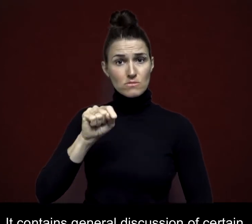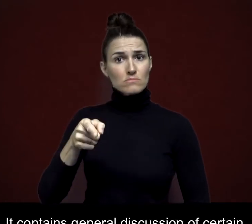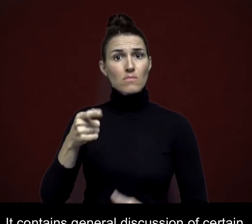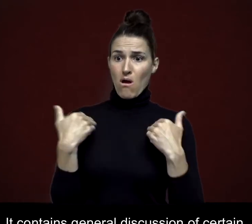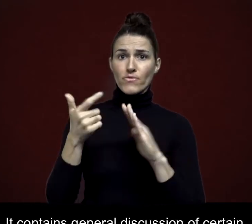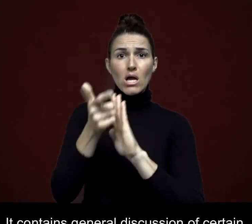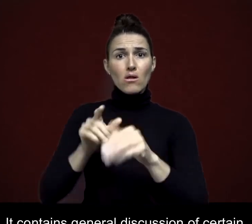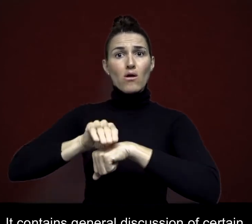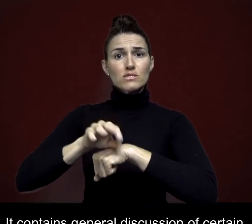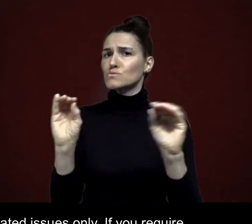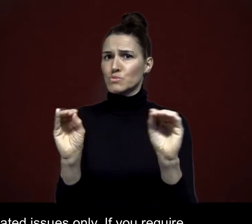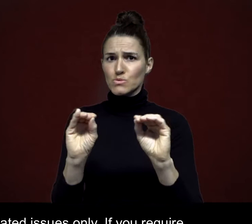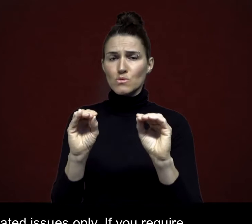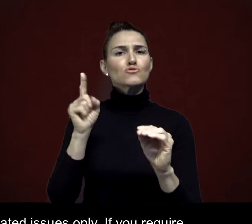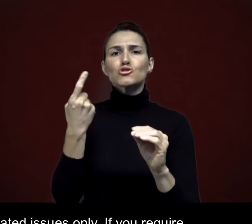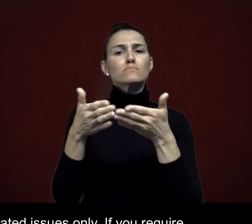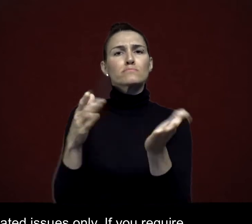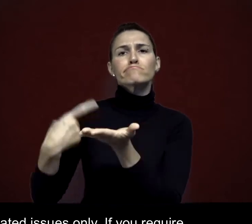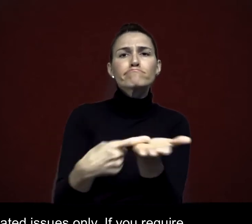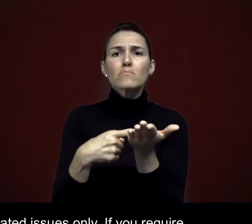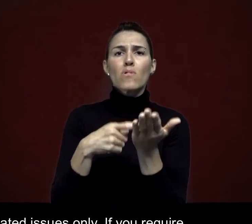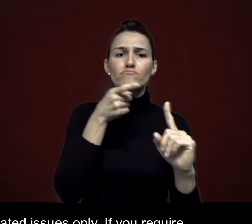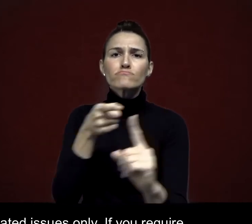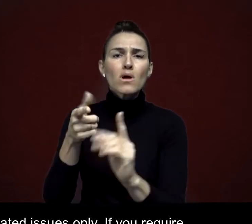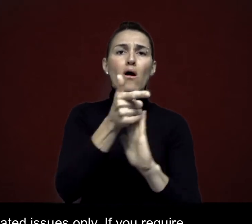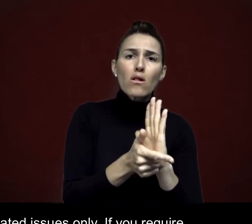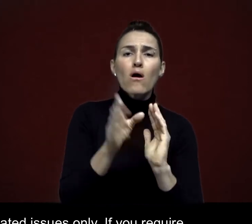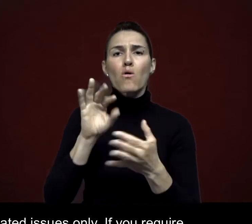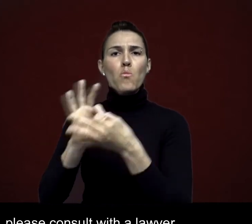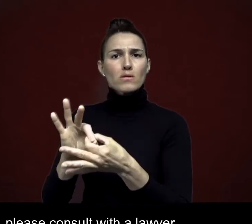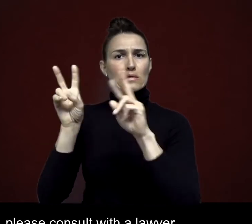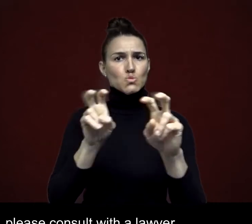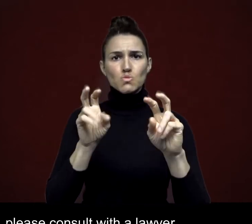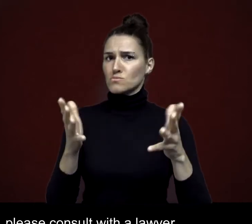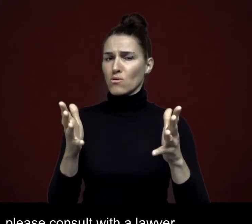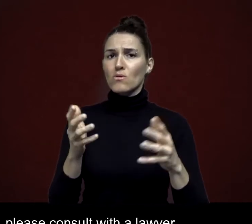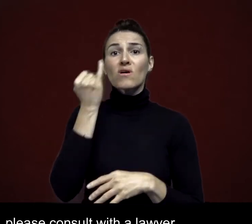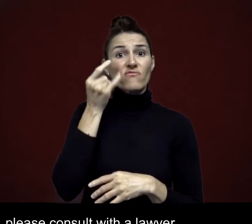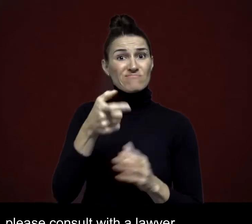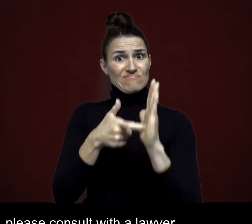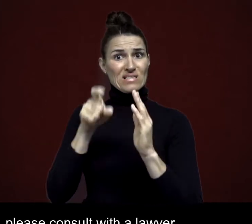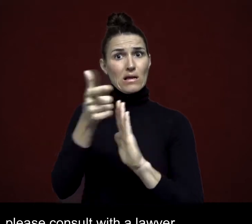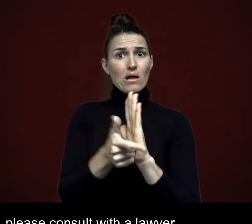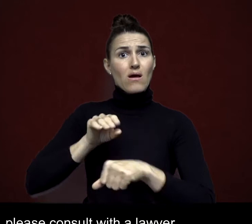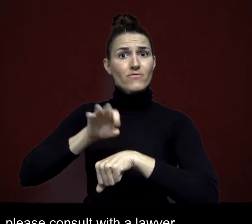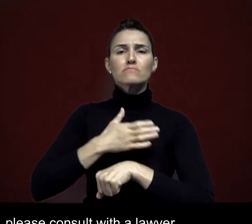general discussion of certain legal and related issues only. If you require legal advice, please consult with a lawyer. Our